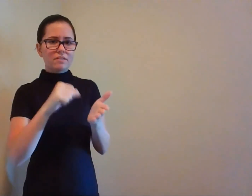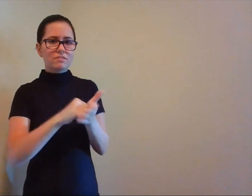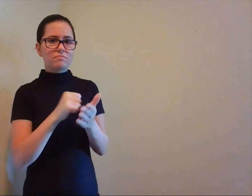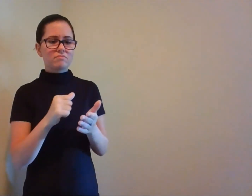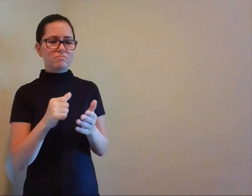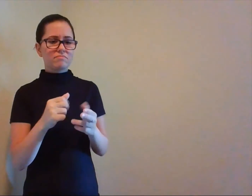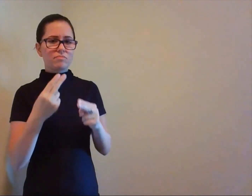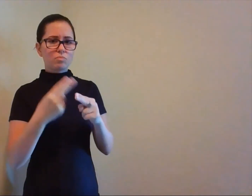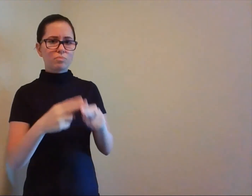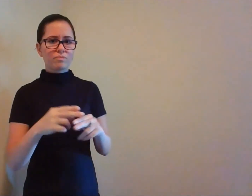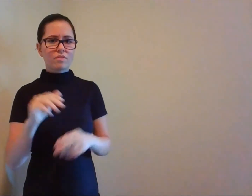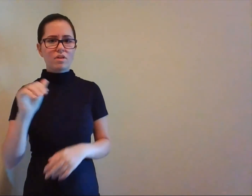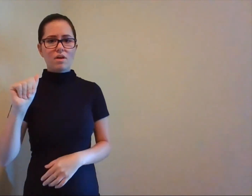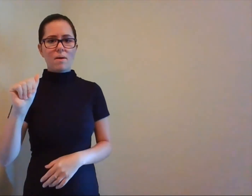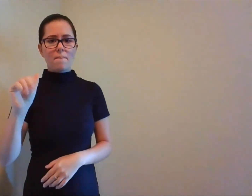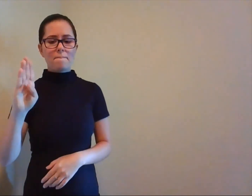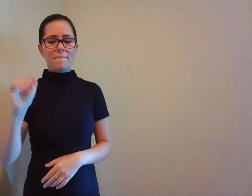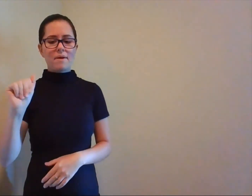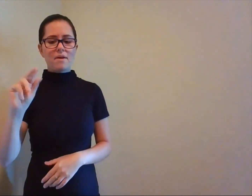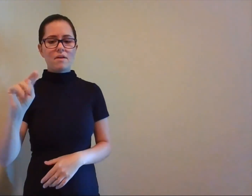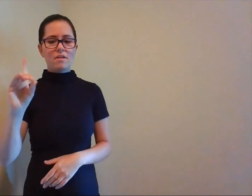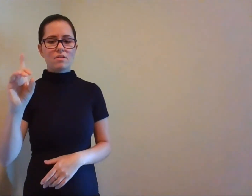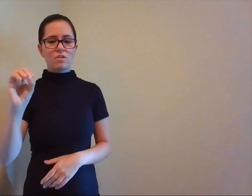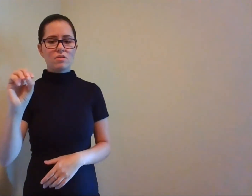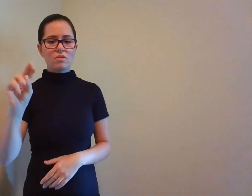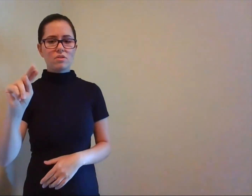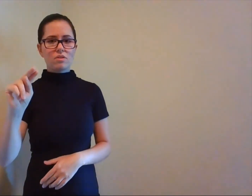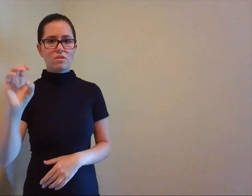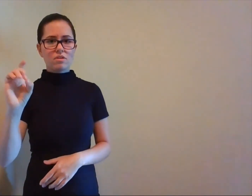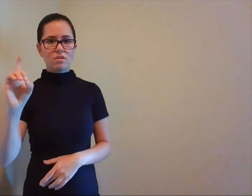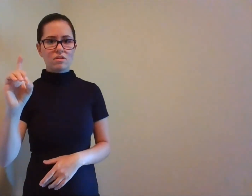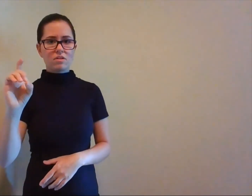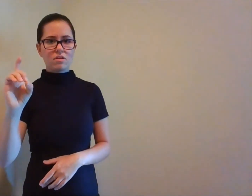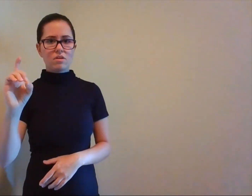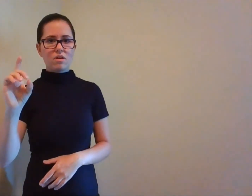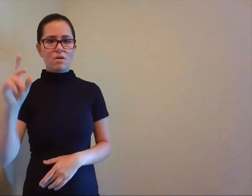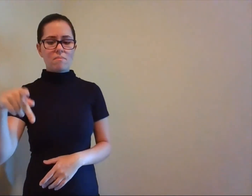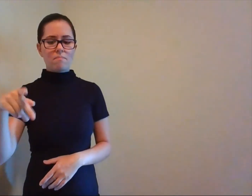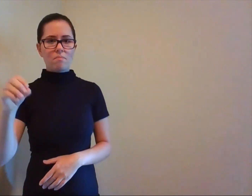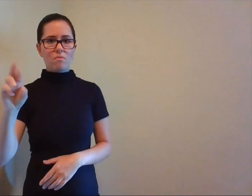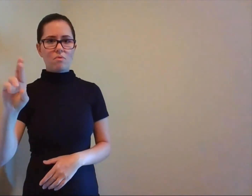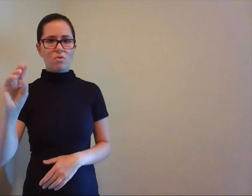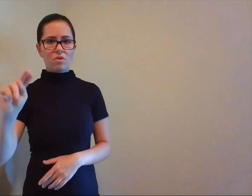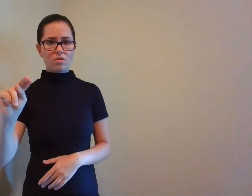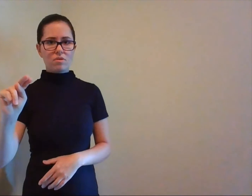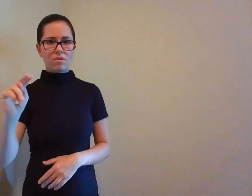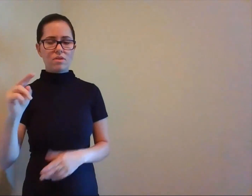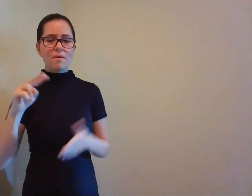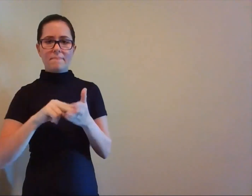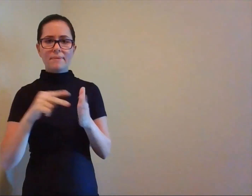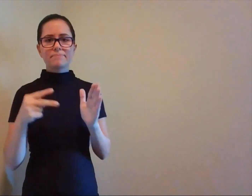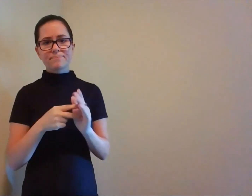basically just people taking pictures of architecture that nobody's inhabited it for like decades. Yeah, I'm a big fan of that. I have a whole book about